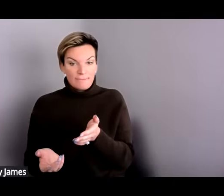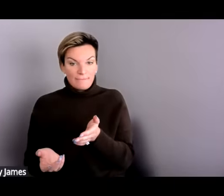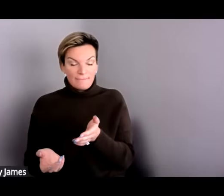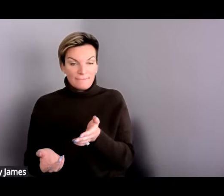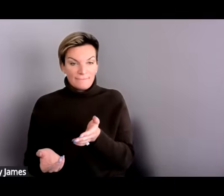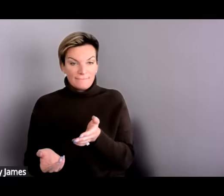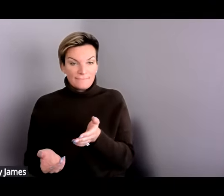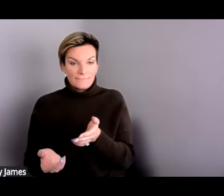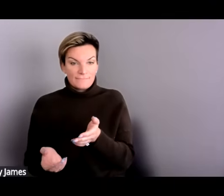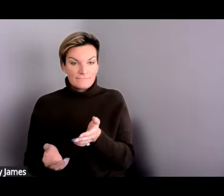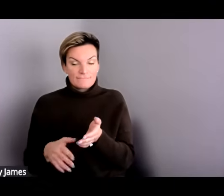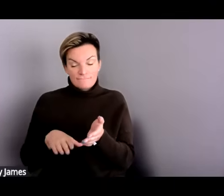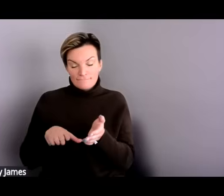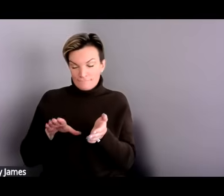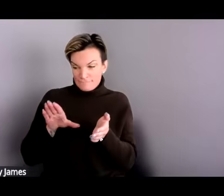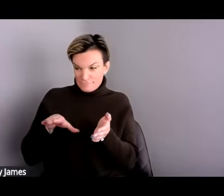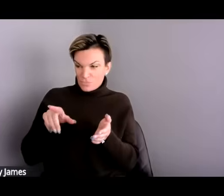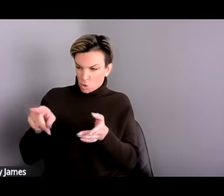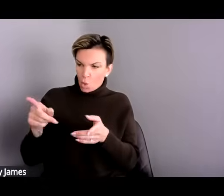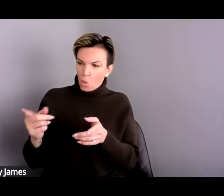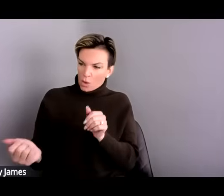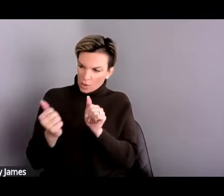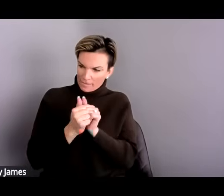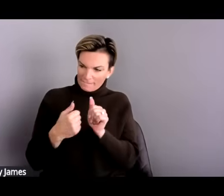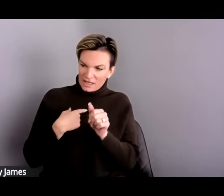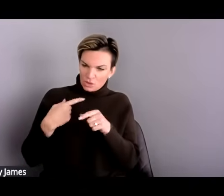Mr. Fracassi, you went with me in that meeting.